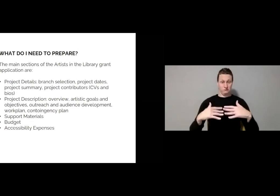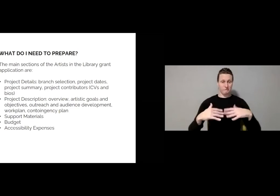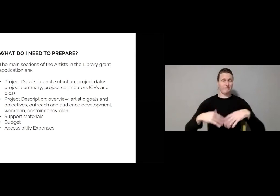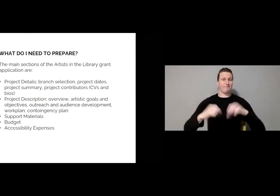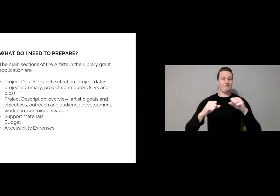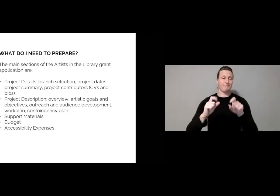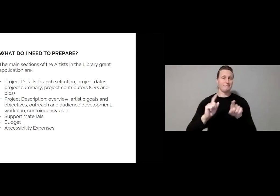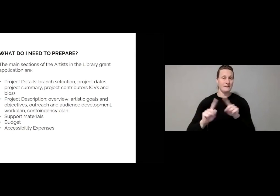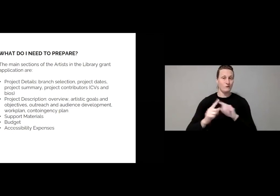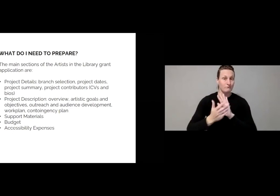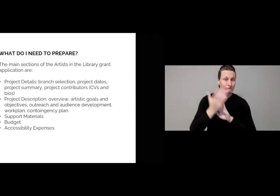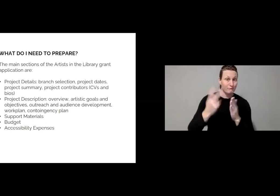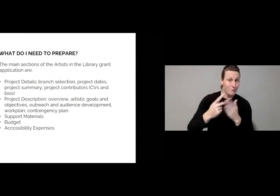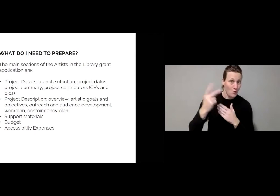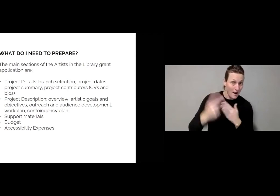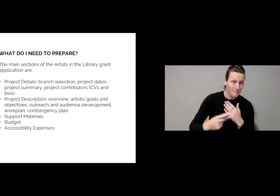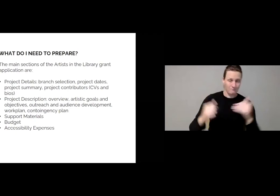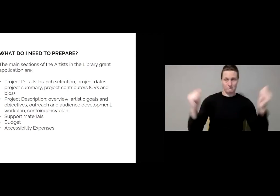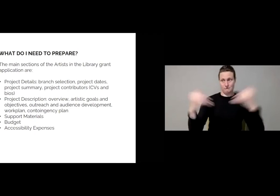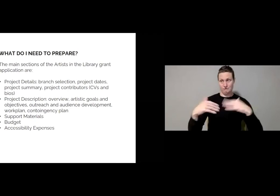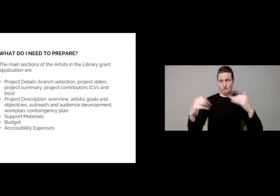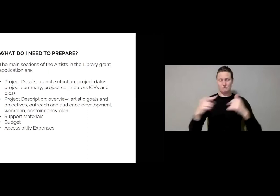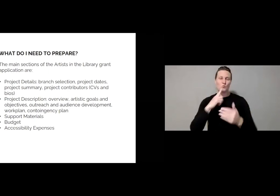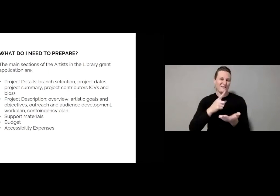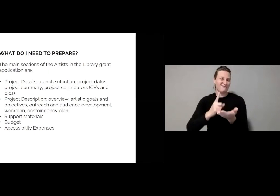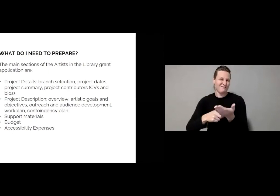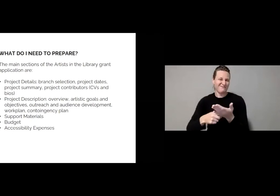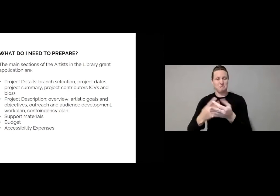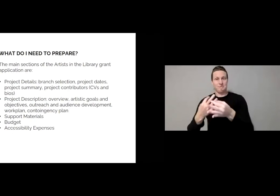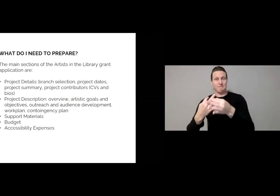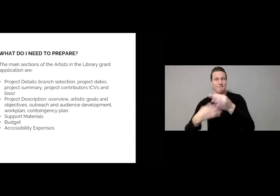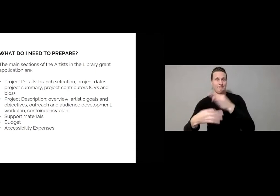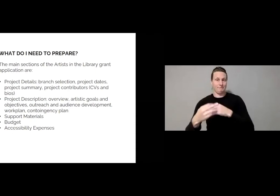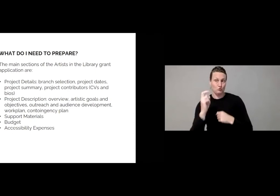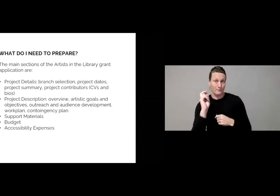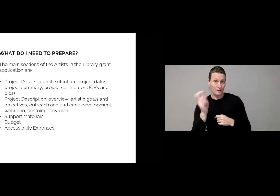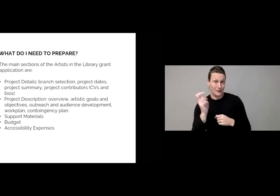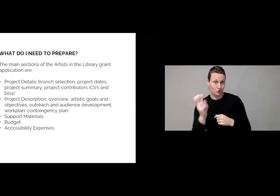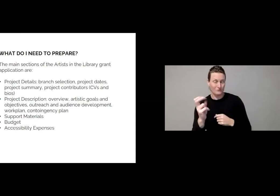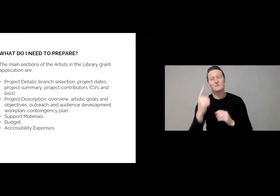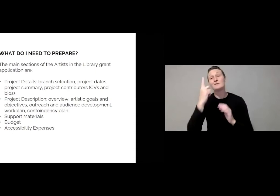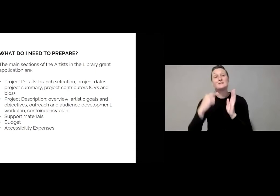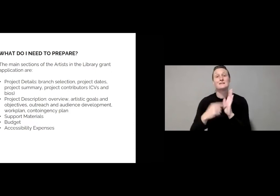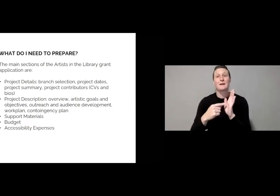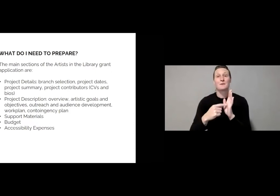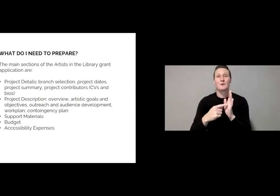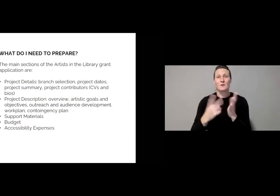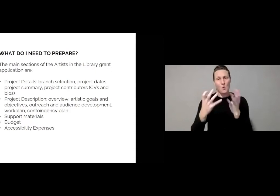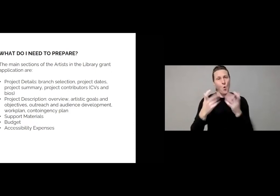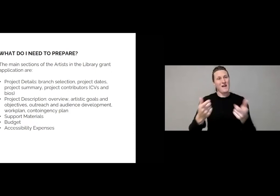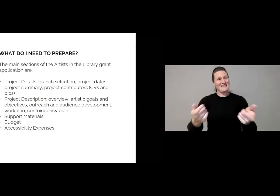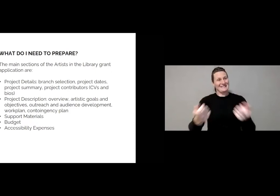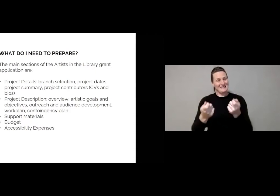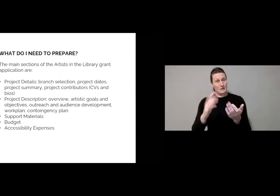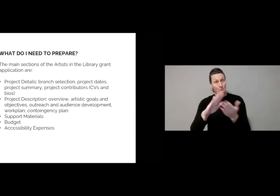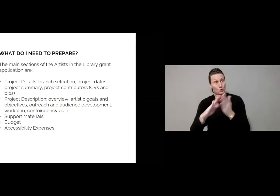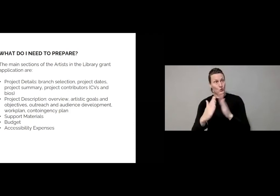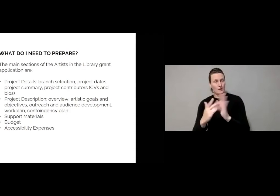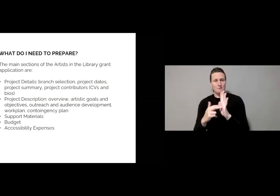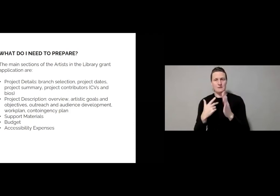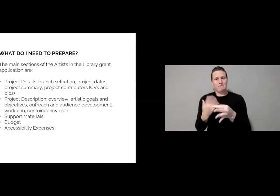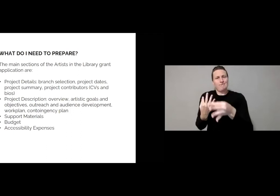is some kind of support for the community to be there and participate in your project, whether that's food or snacks